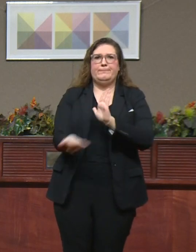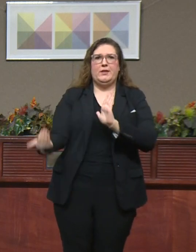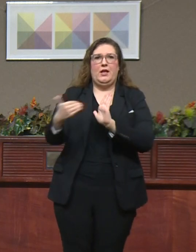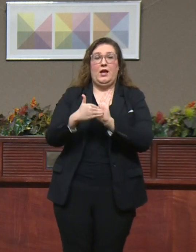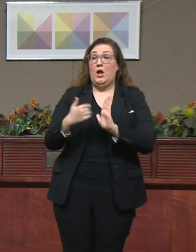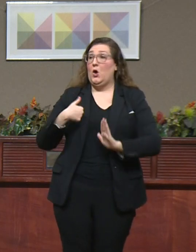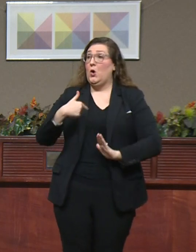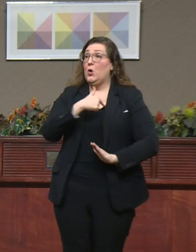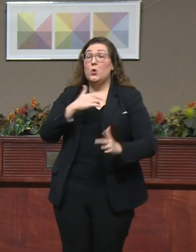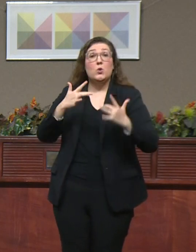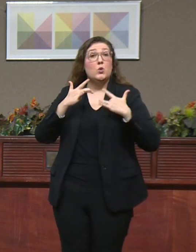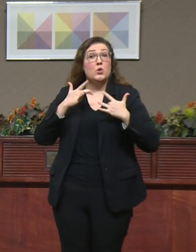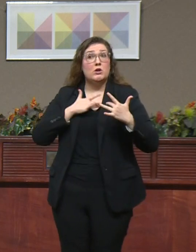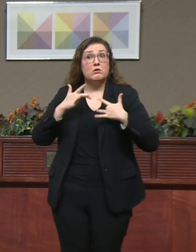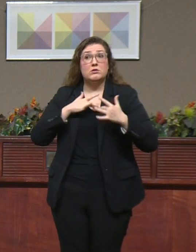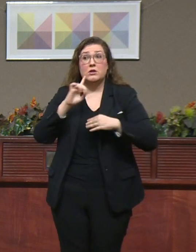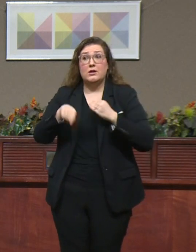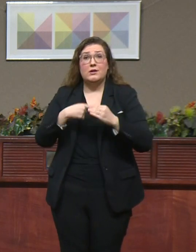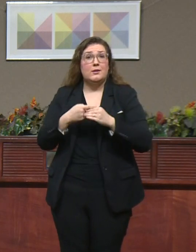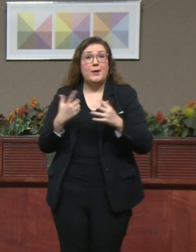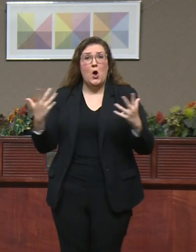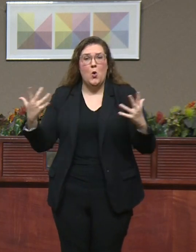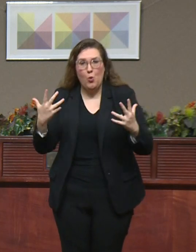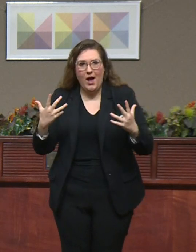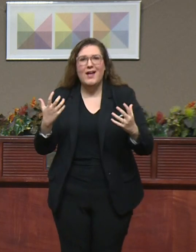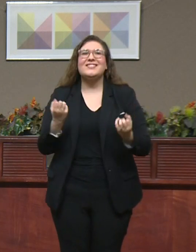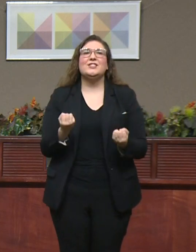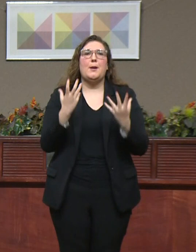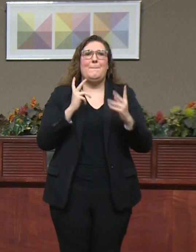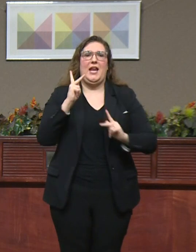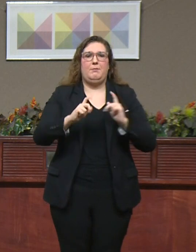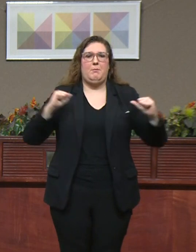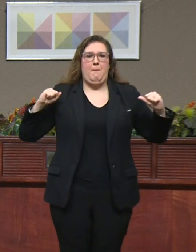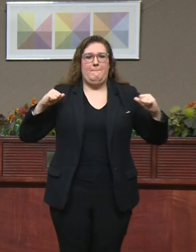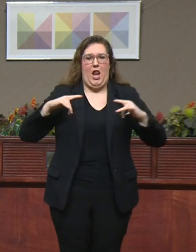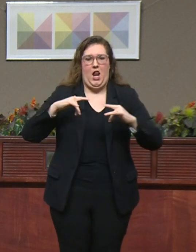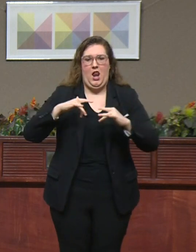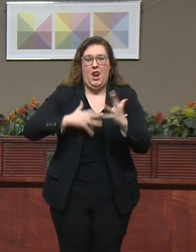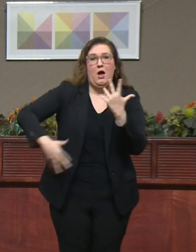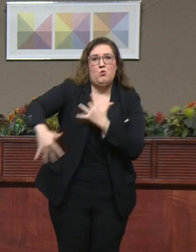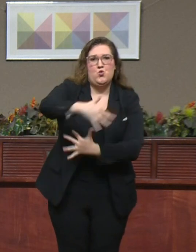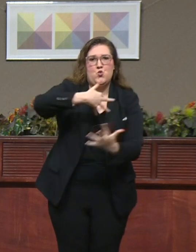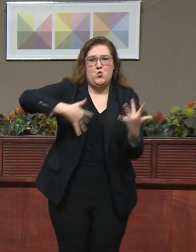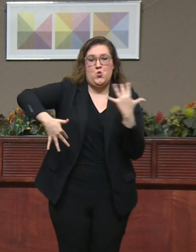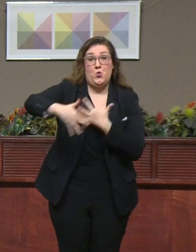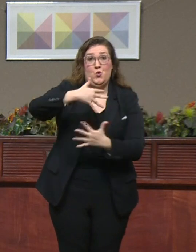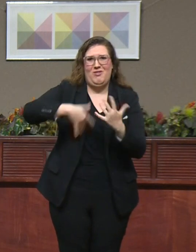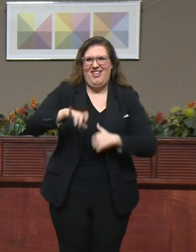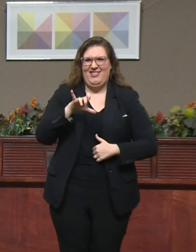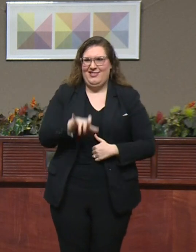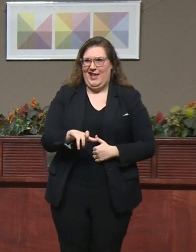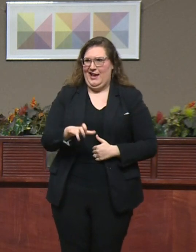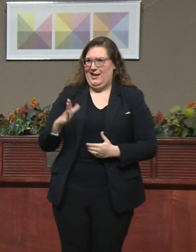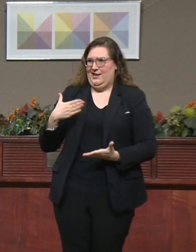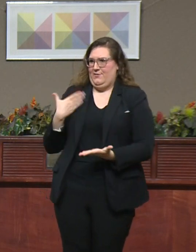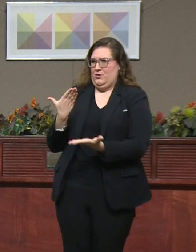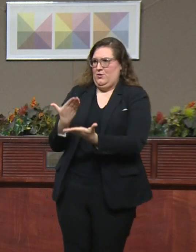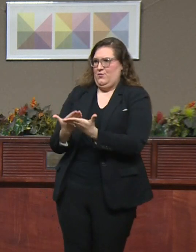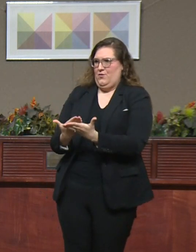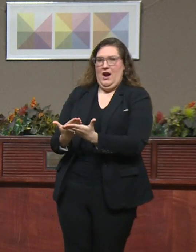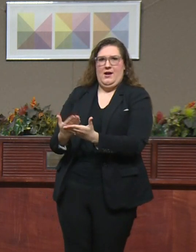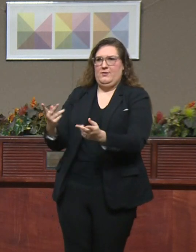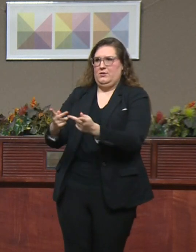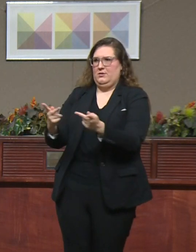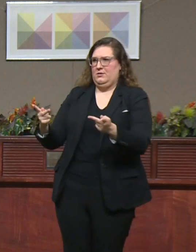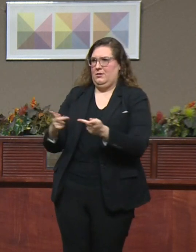most concerned about are the gatherings of large groups. So if you go somewhere, someplace where proper social